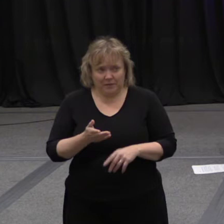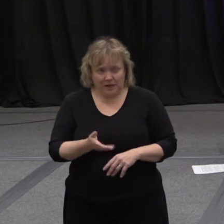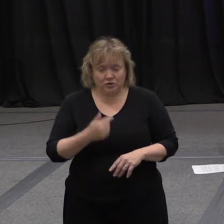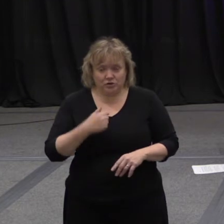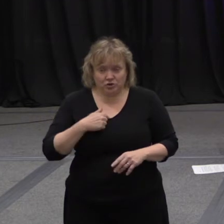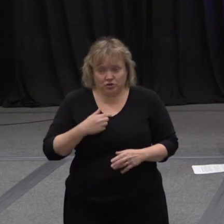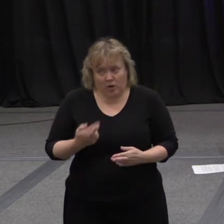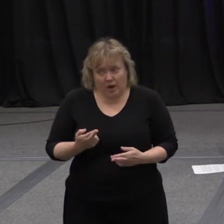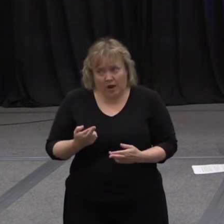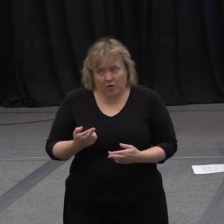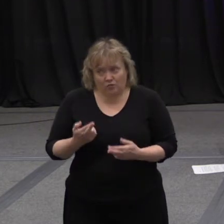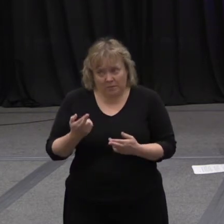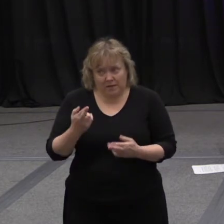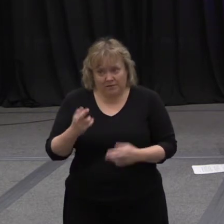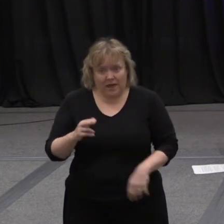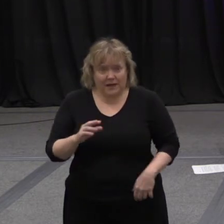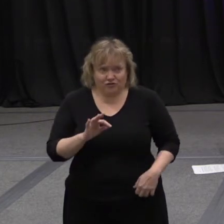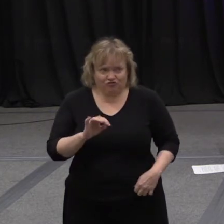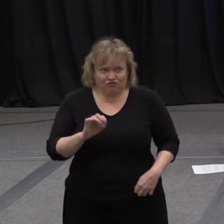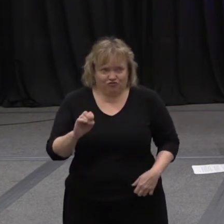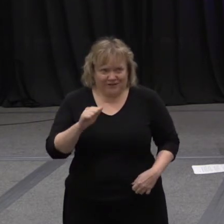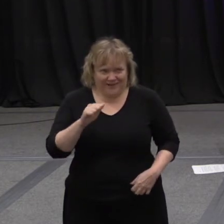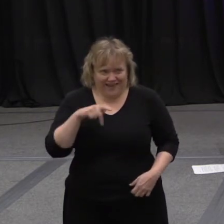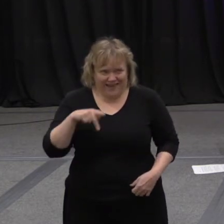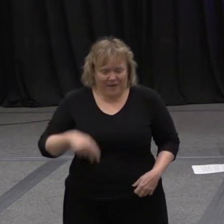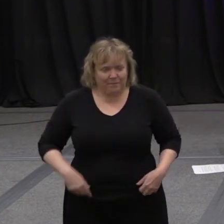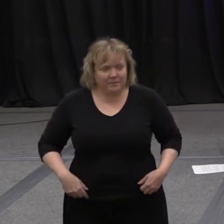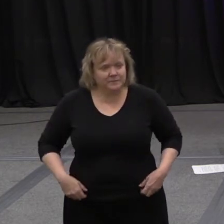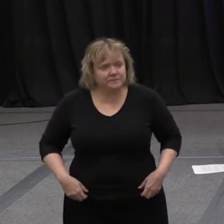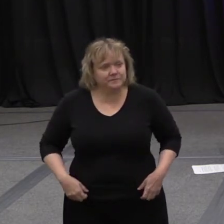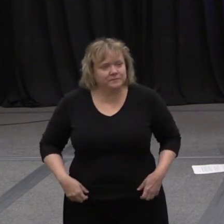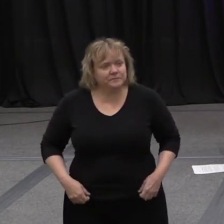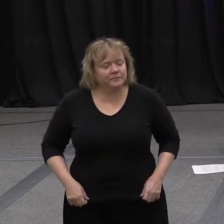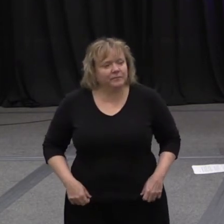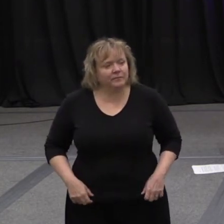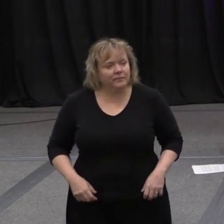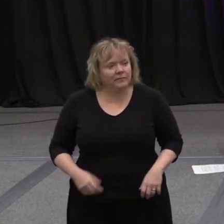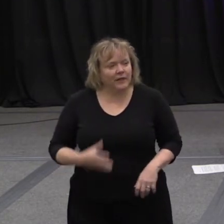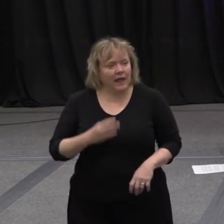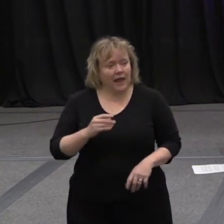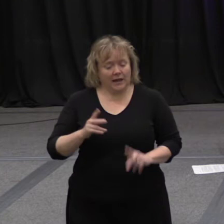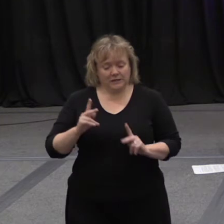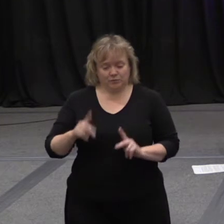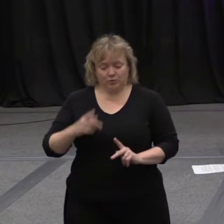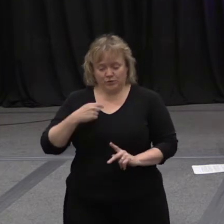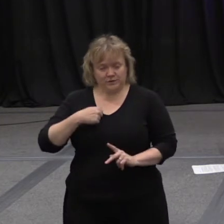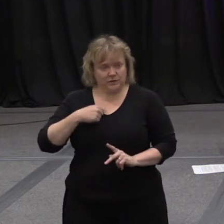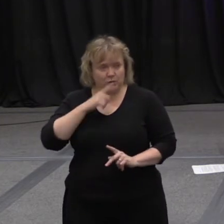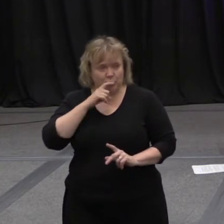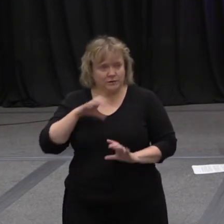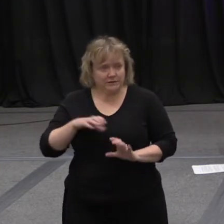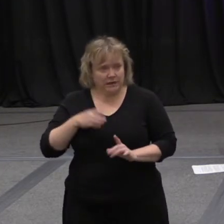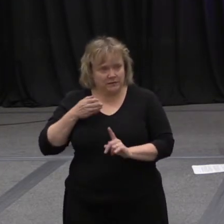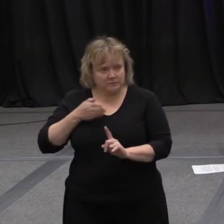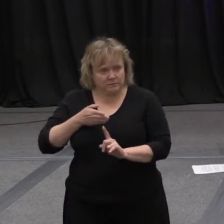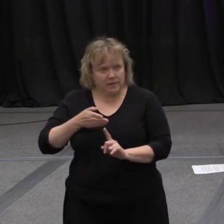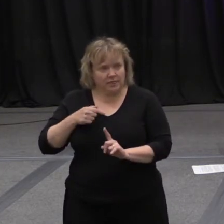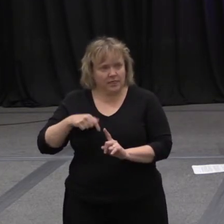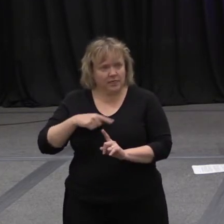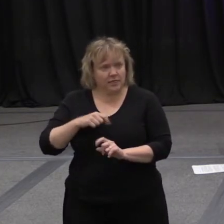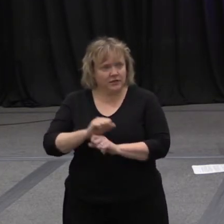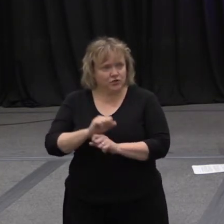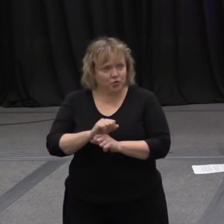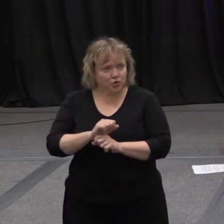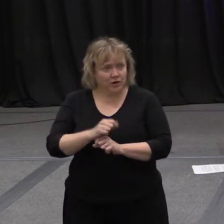app. And as a person who does specifically just does this work at Vanderbilt Divinity School, I'll say occasionally we have some really